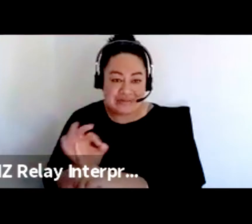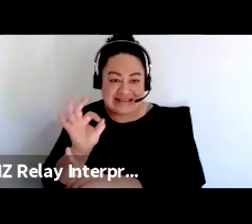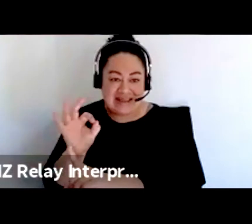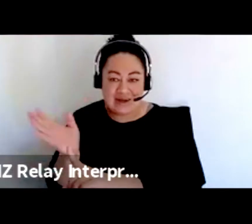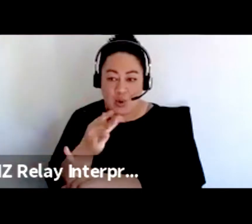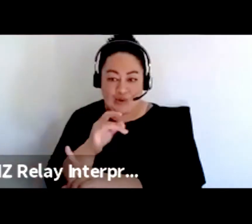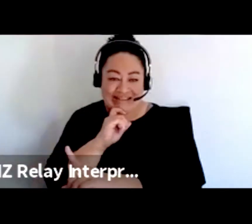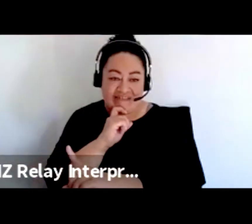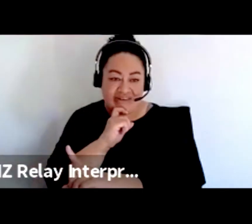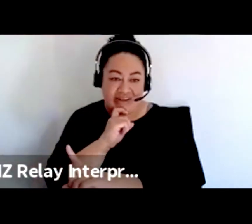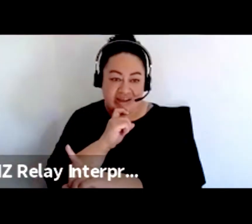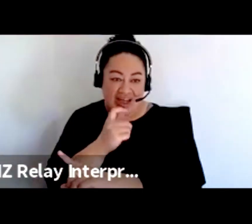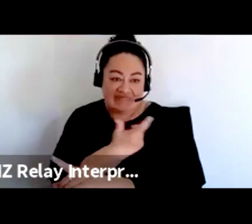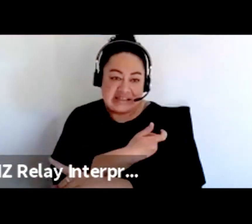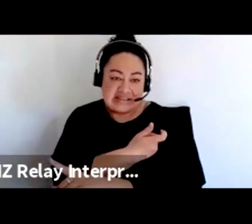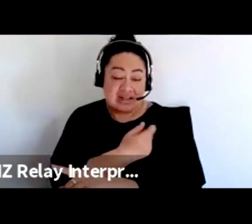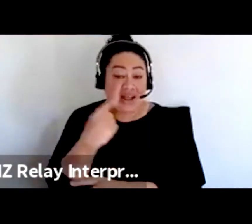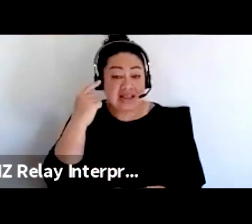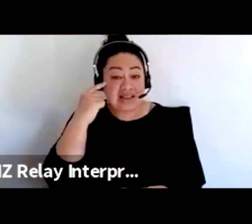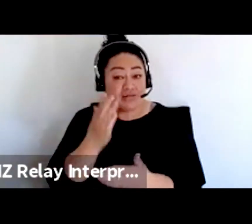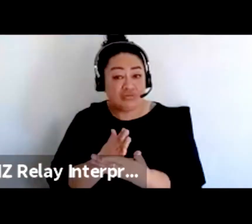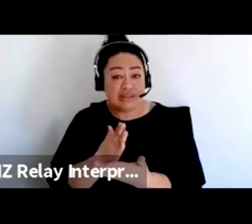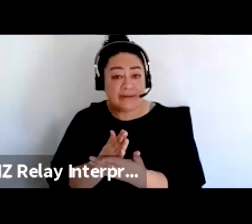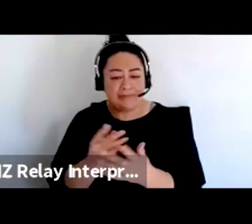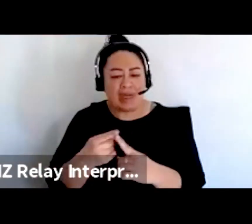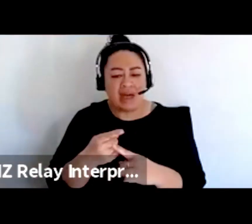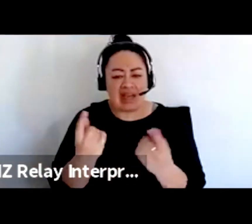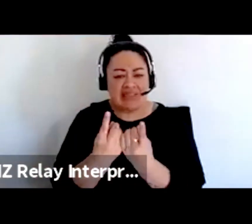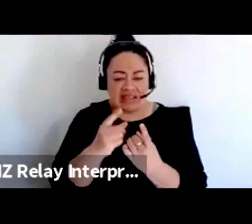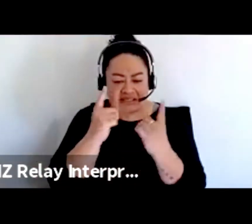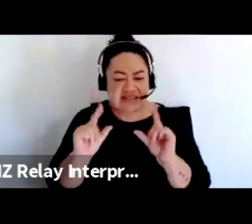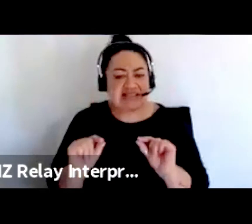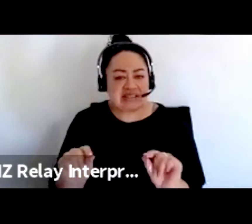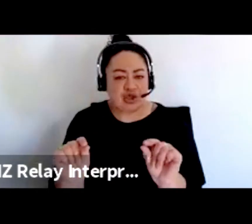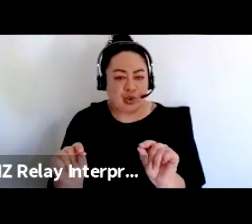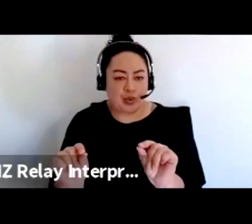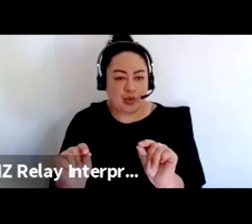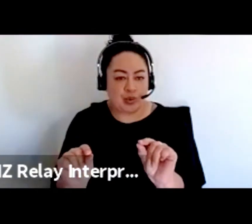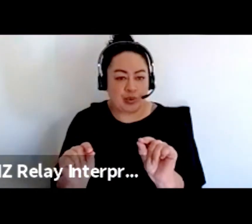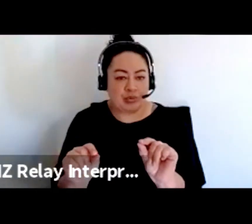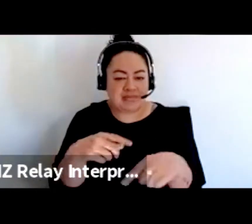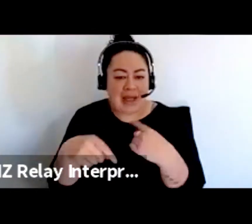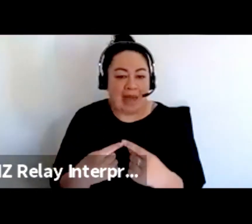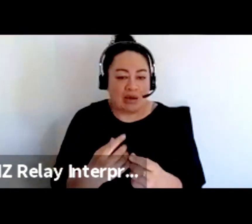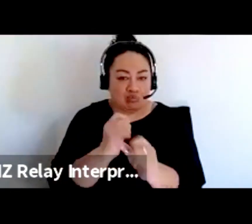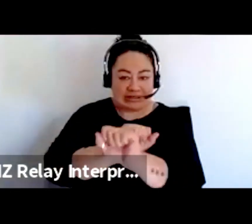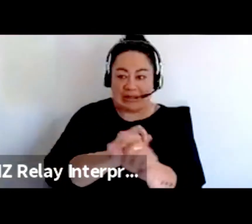And I think the thing I would say is there's other things you can do as well to protect people, and that would